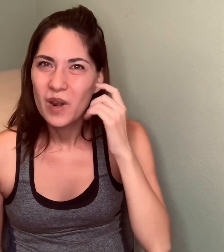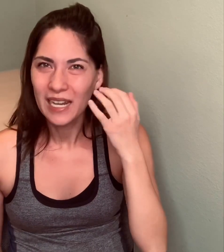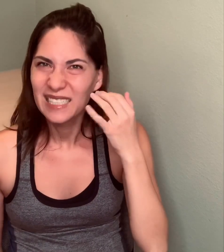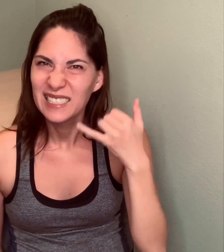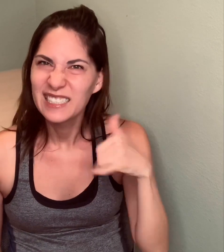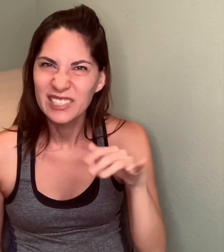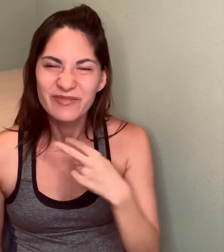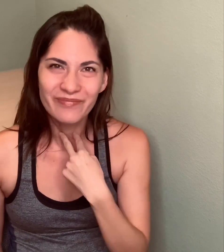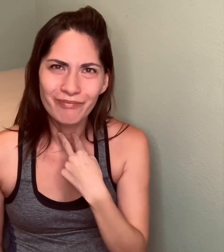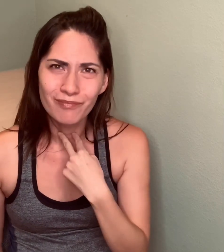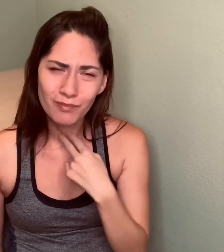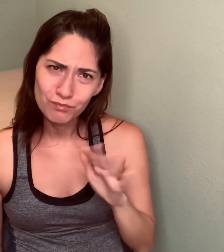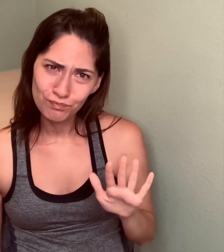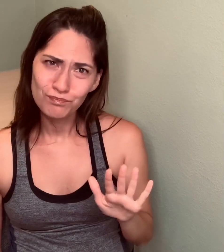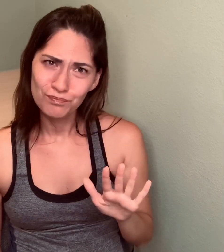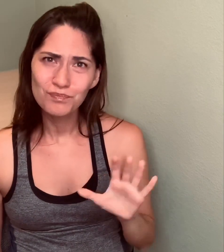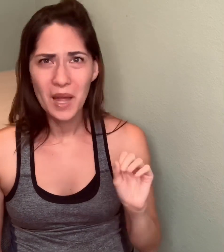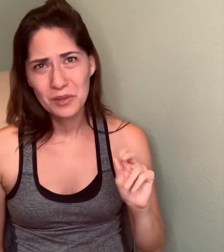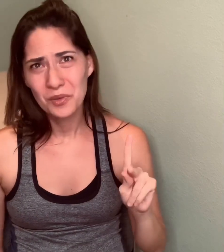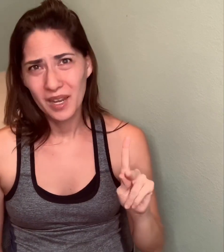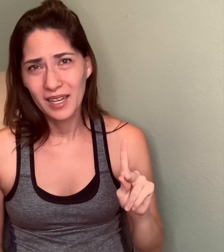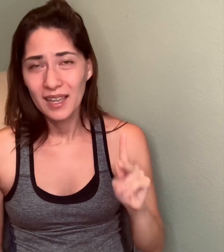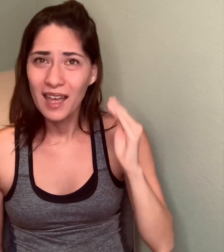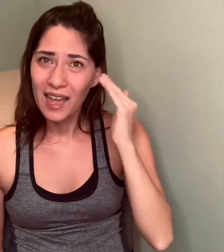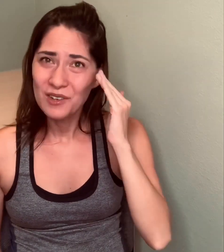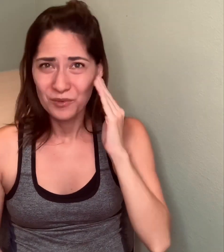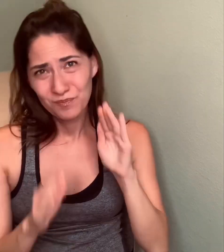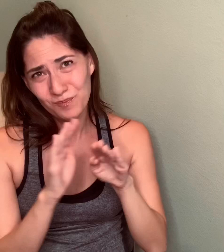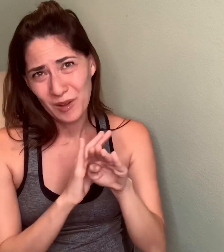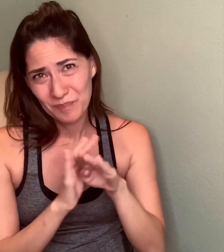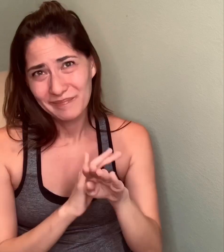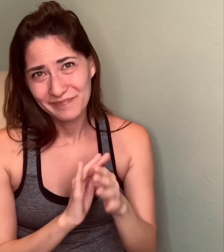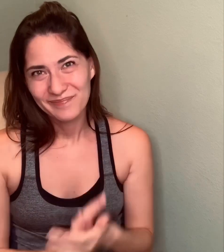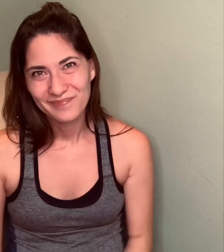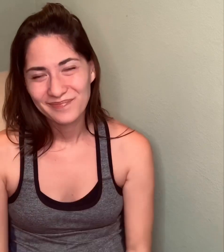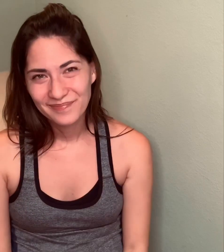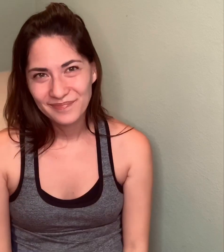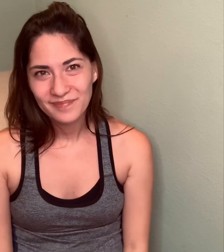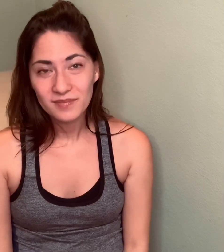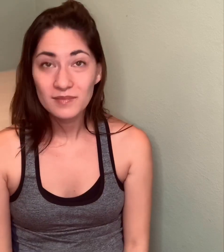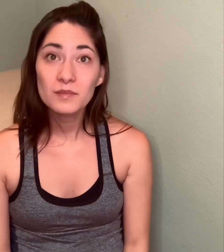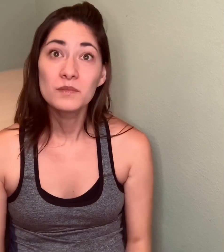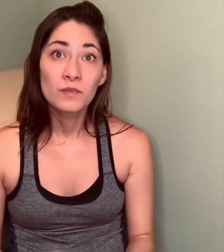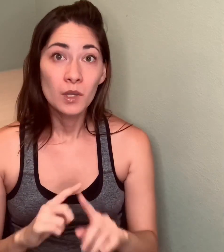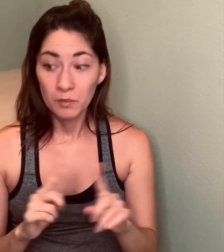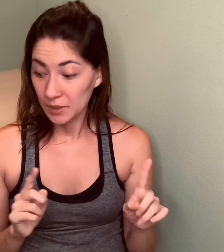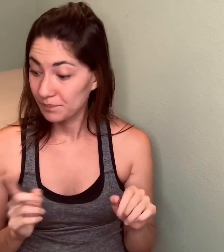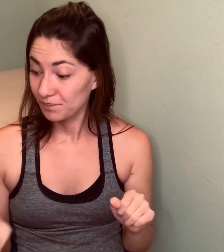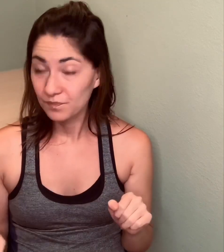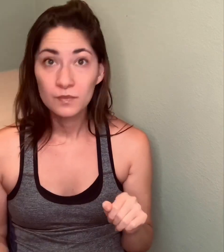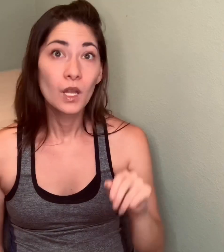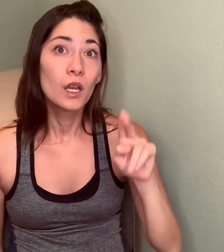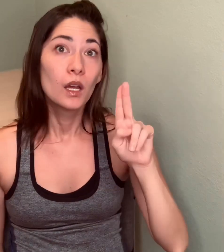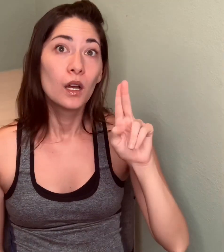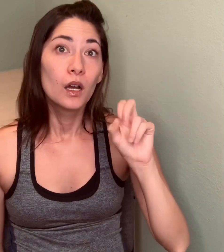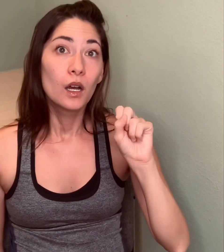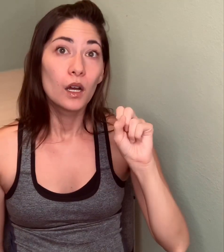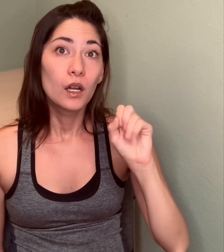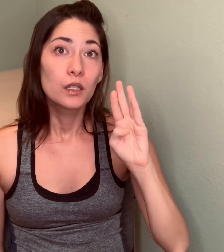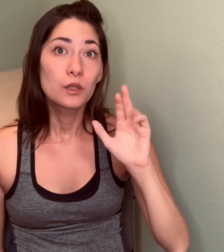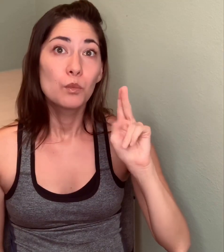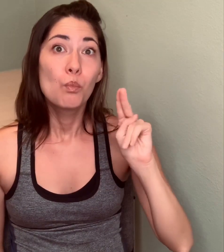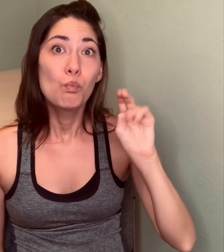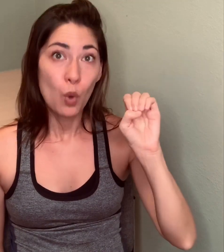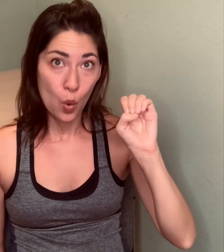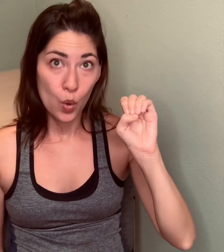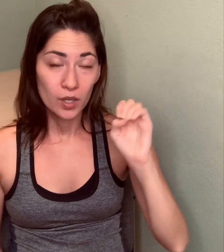little brain's still right there, and that's okay. I understand that's kind of developmental and everything. But again, these are Osbourne